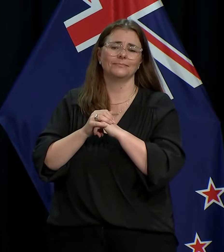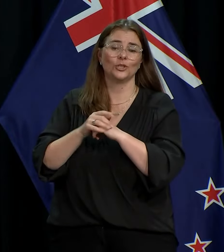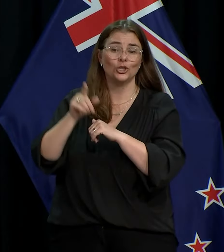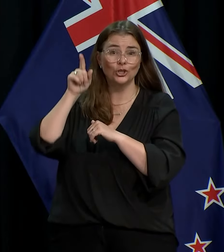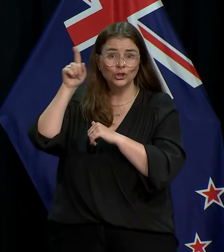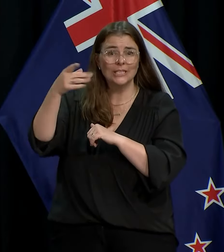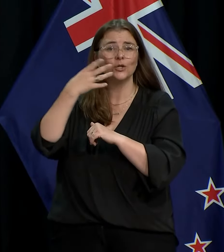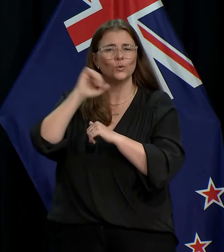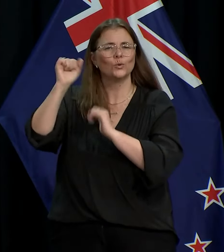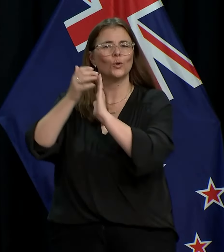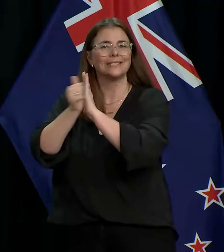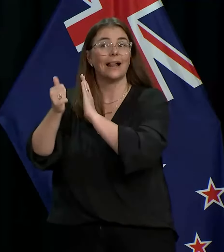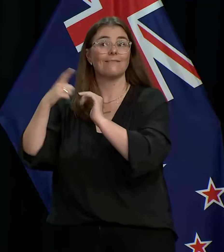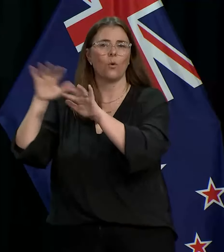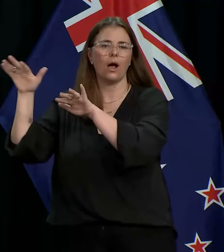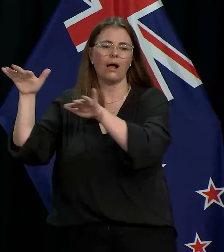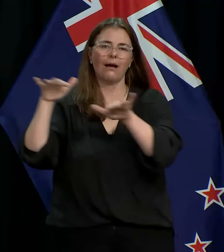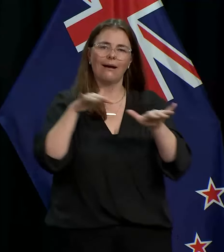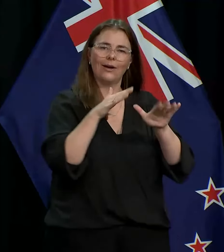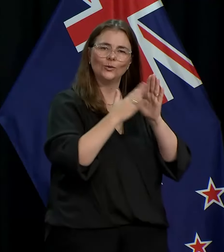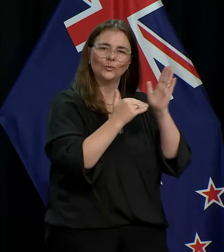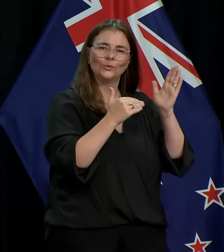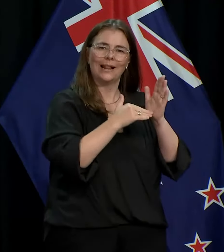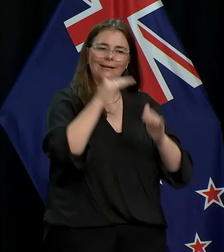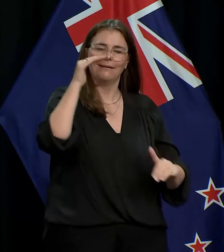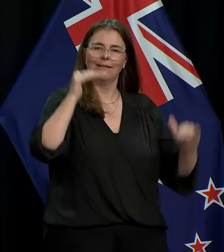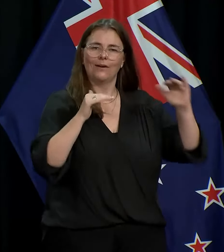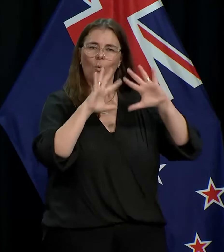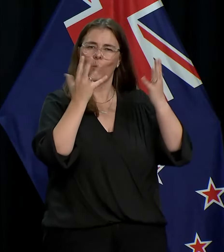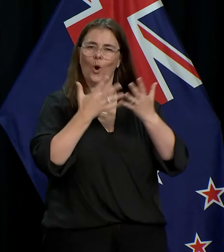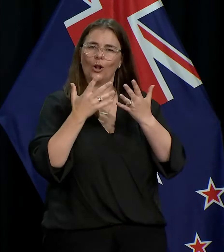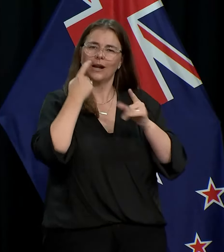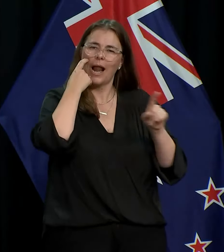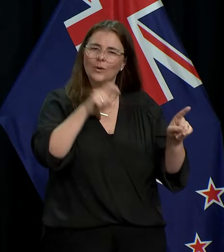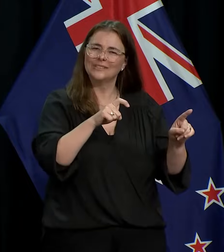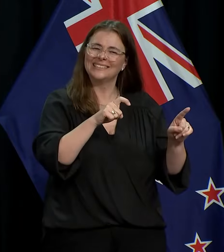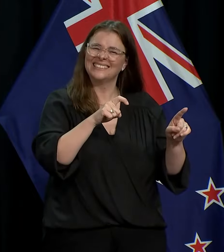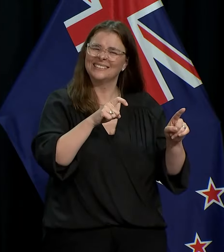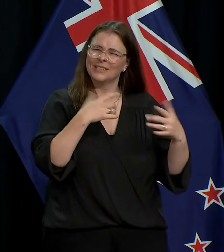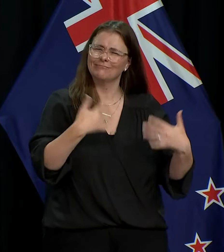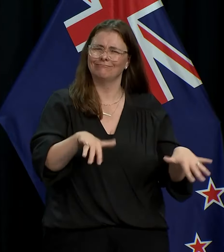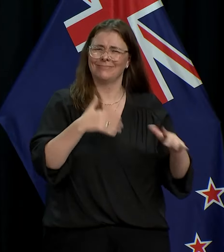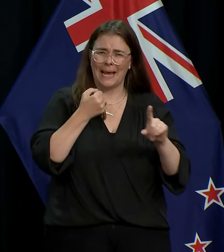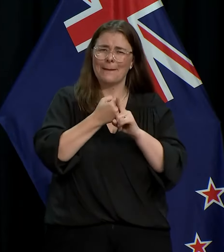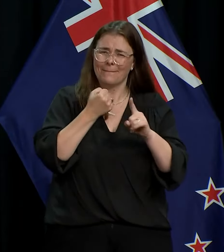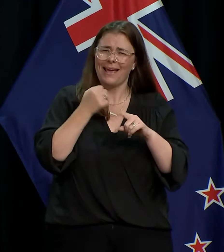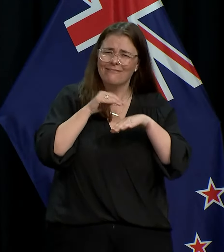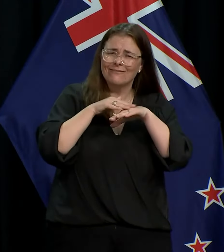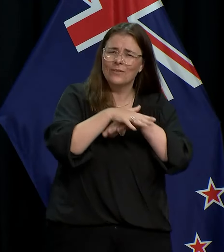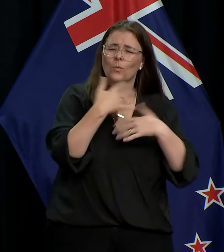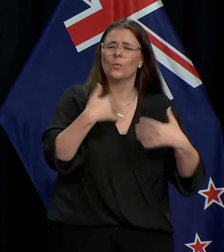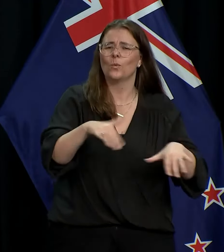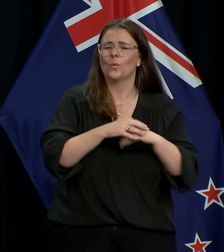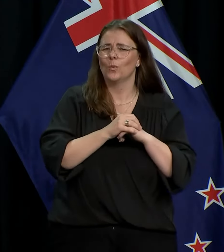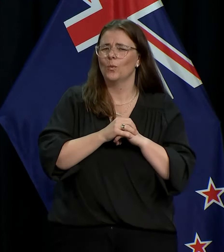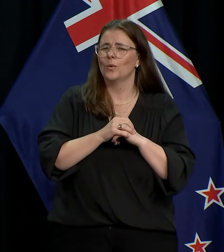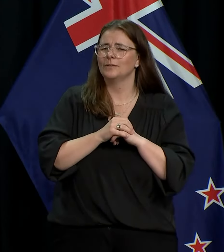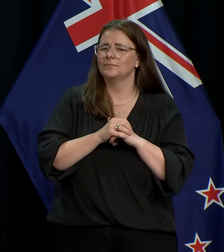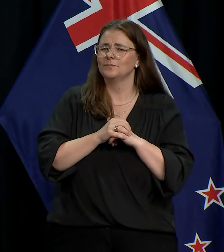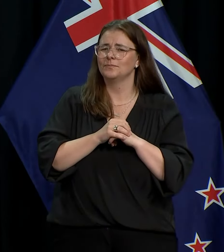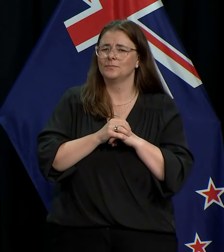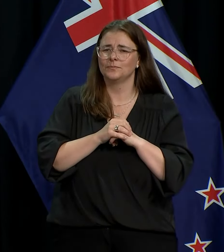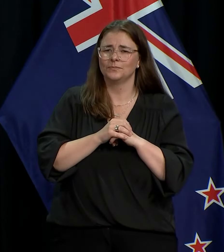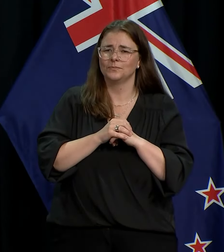used that to put New Zealand on the world stage, and we just cannot underestimate the impact of that. 9 people who are